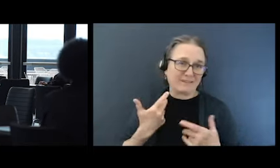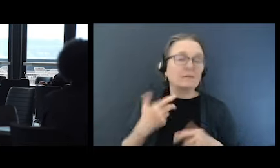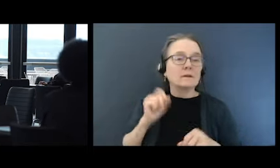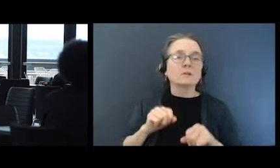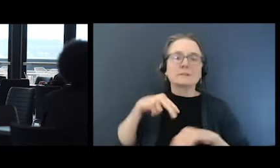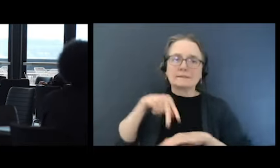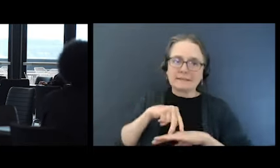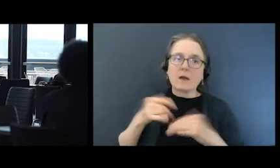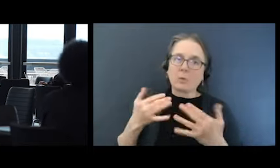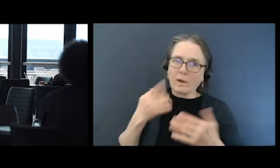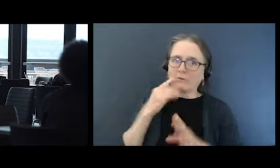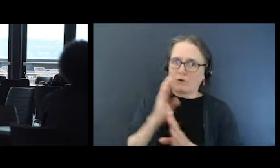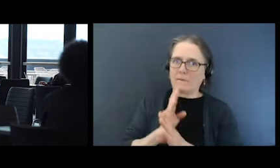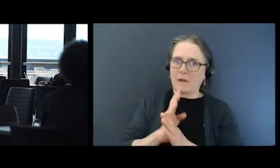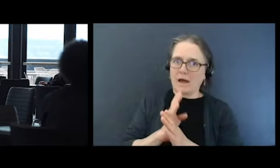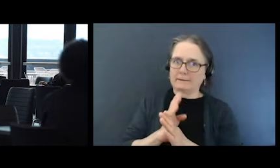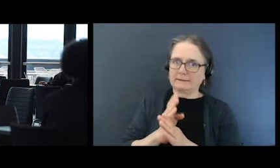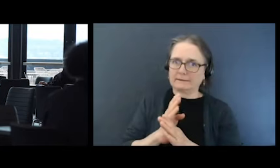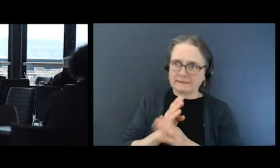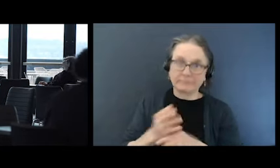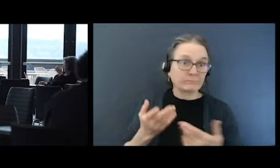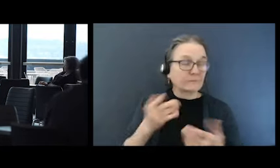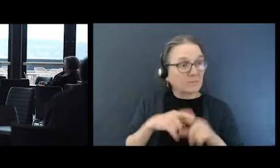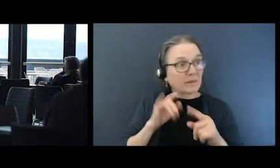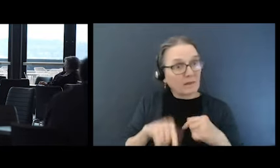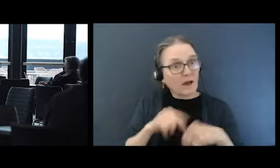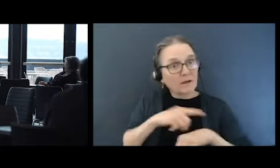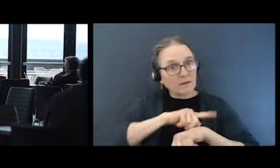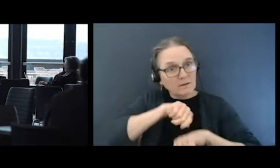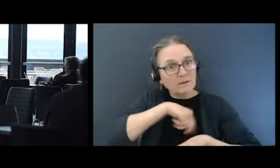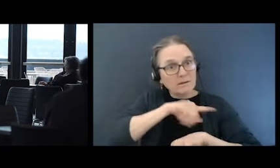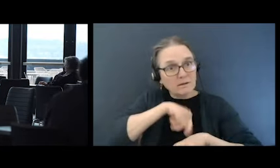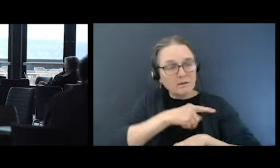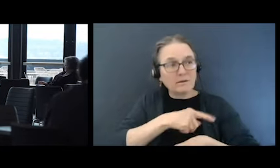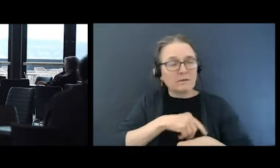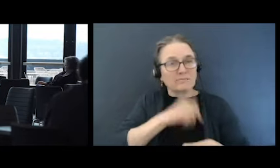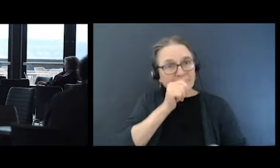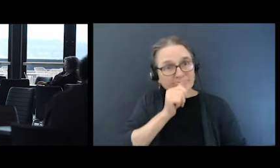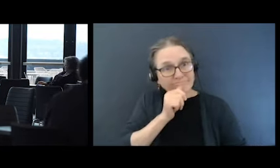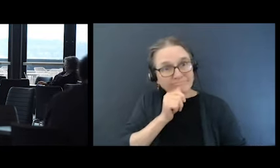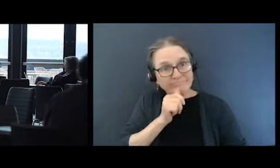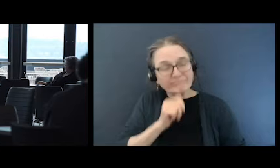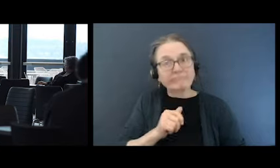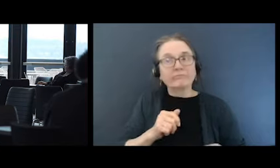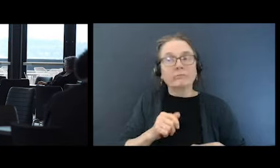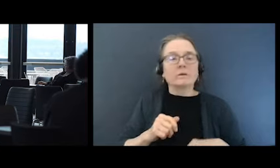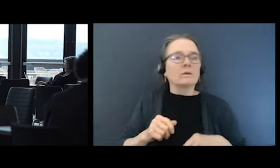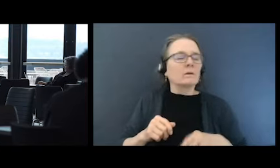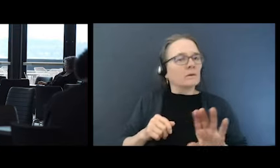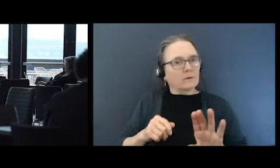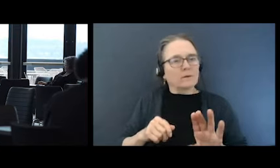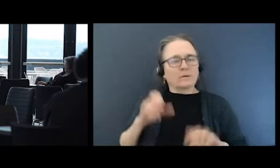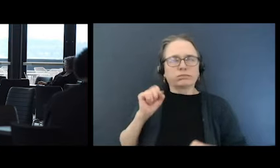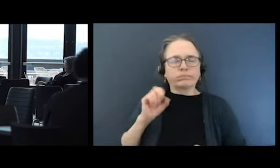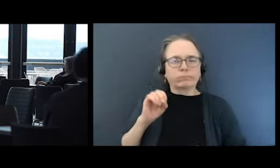of acutely aware that we're going to need to get into the face of Seattle DOT about sidewalks and the